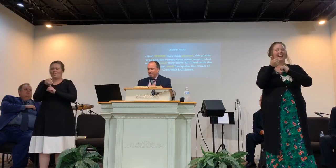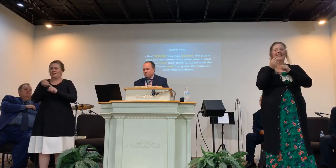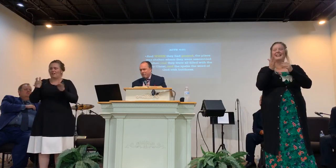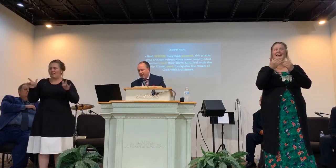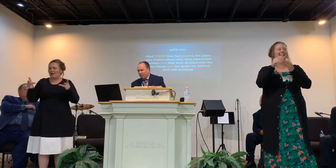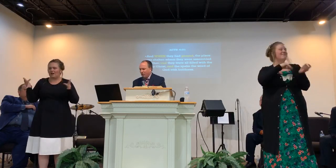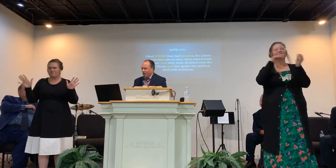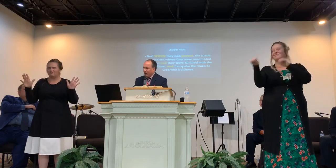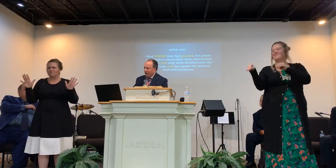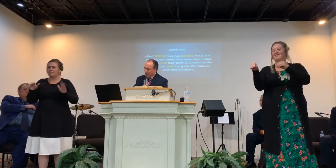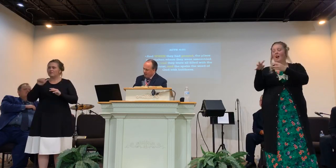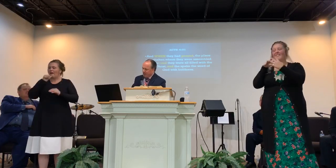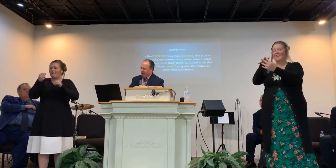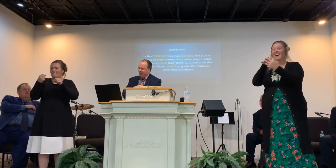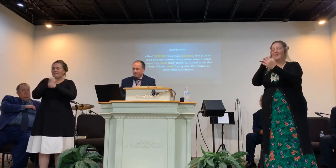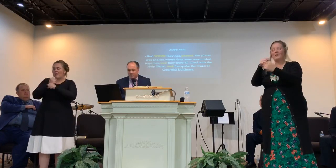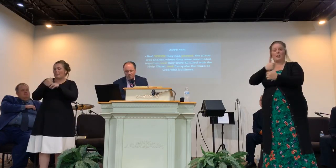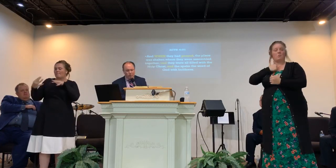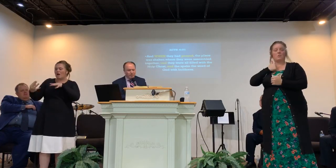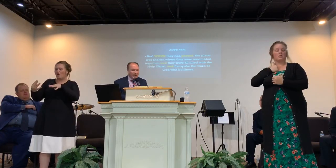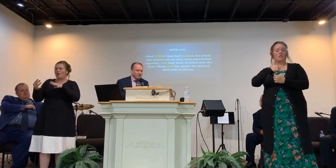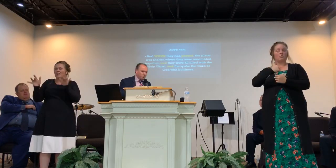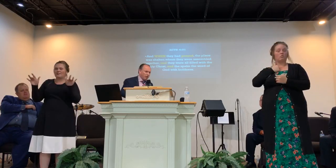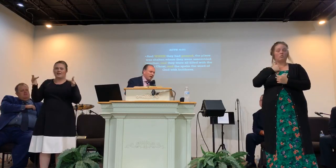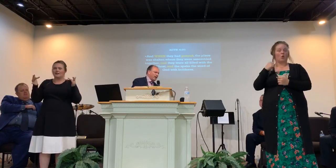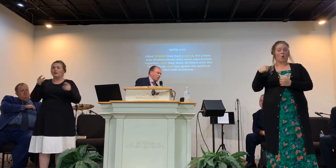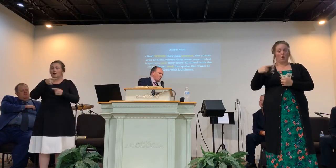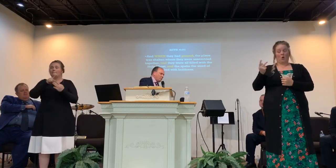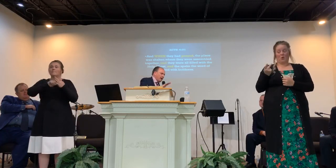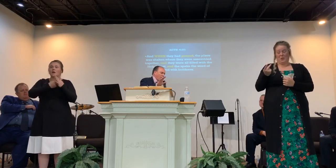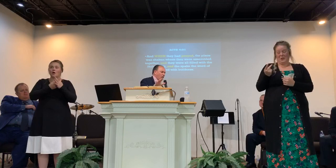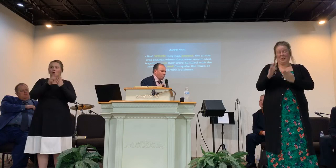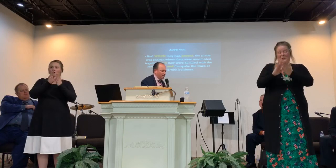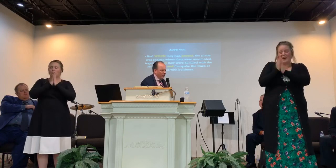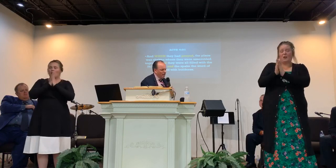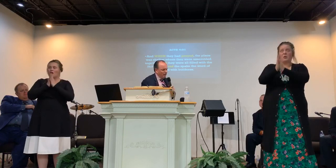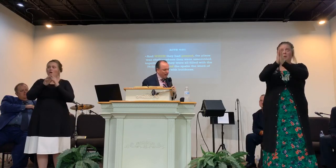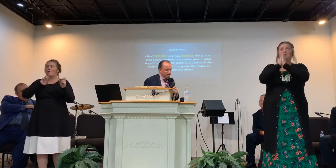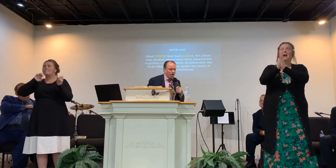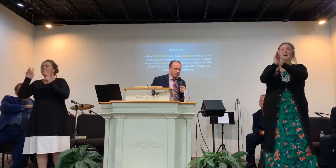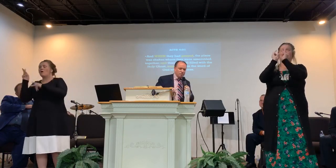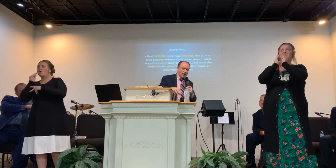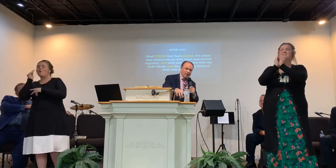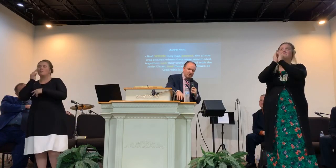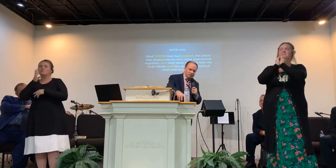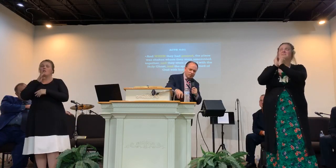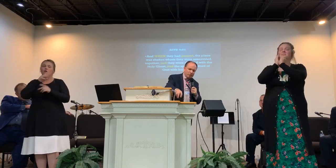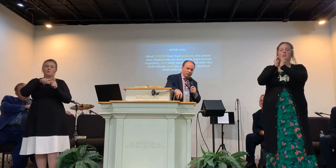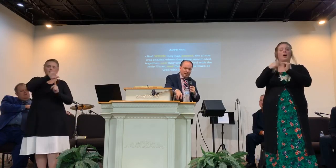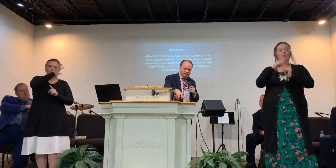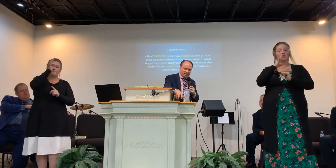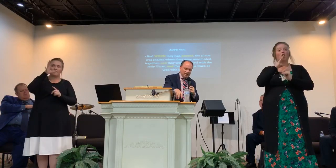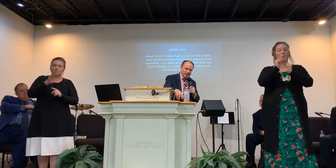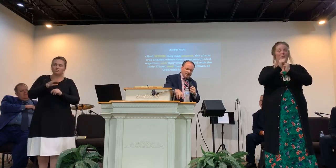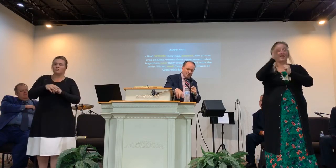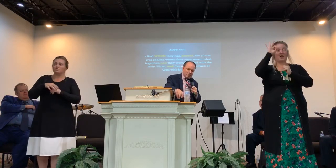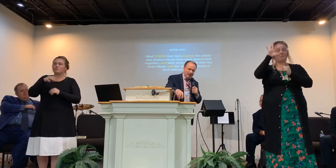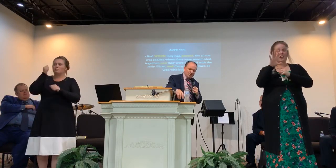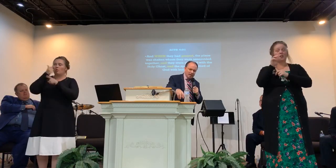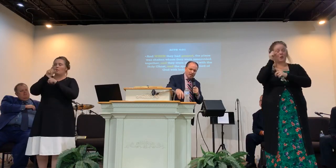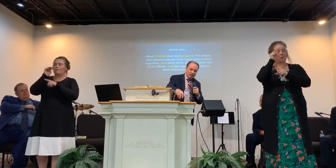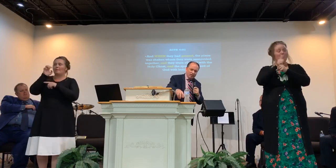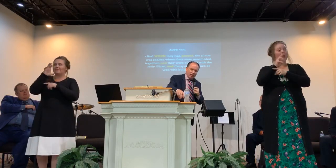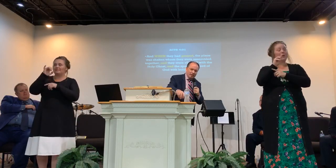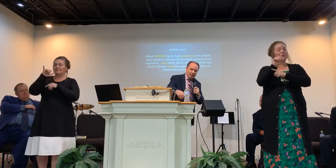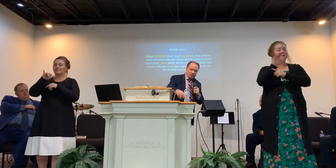going to fight this battle lightly. So we began to pray, and I went back home, and I talked to my pastor, Brother Macy.